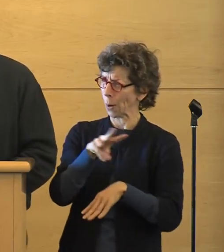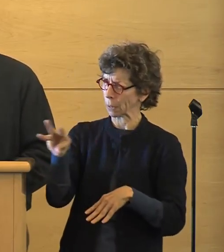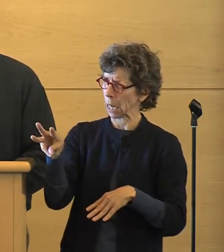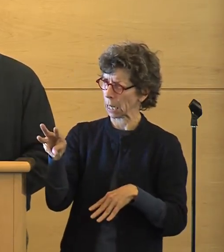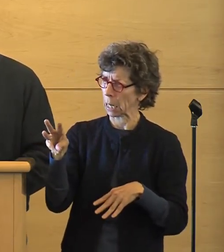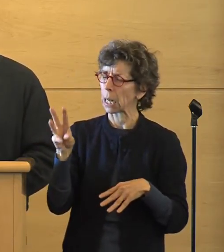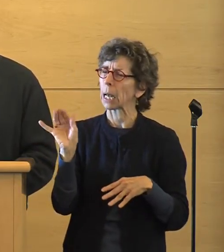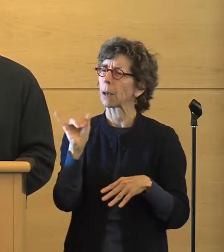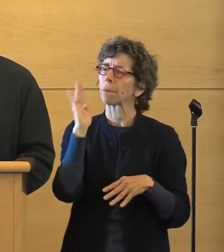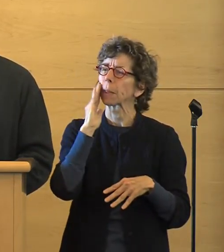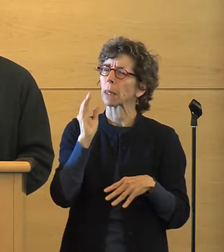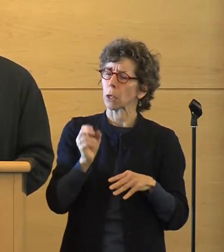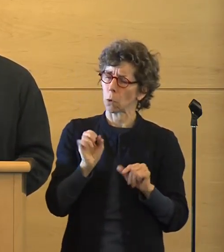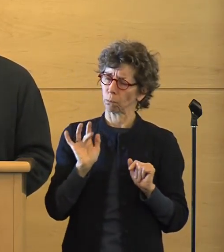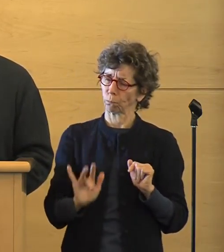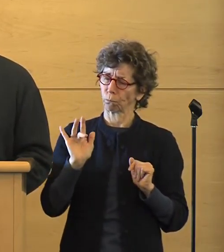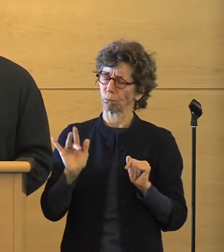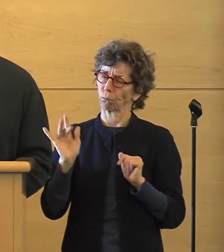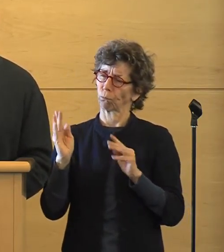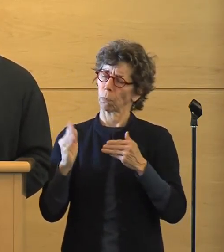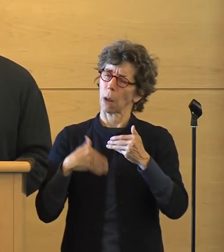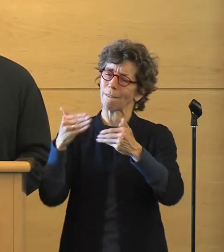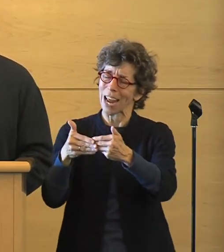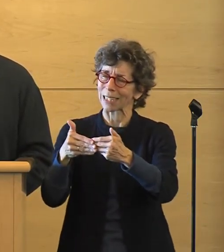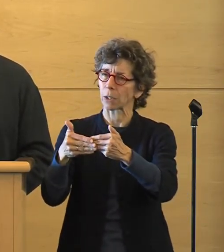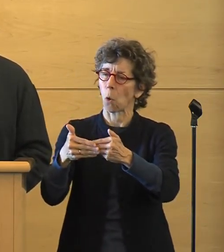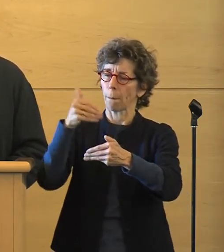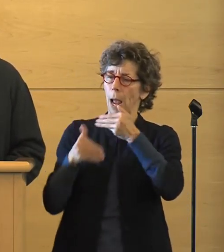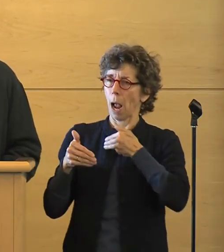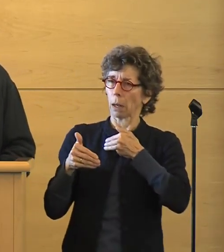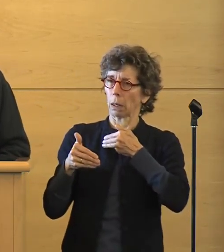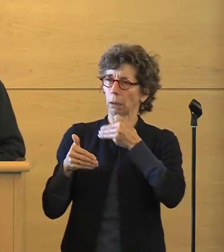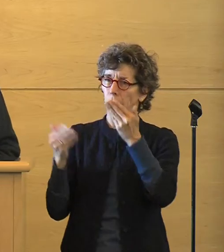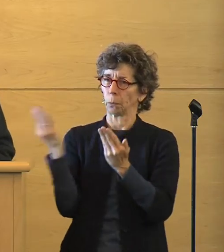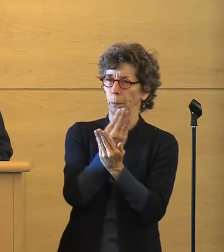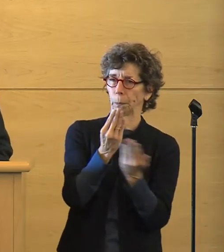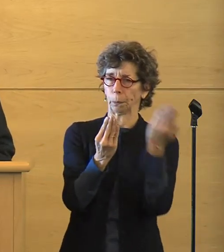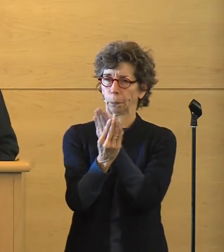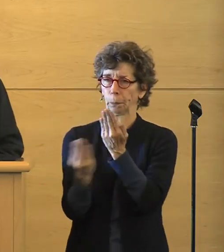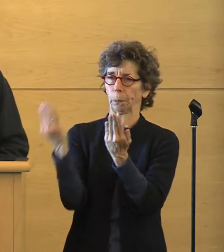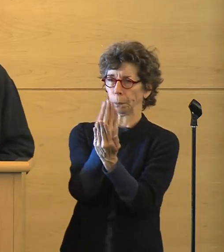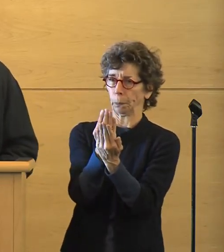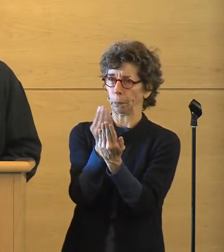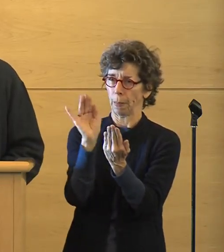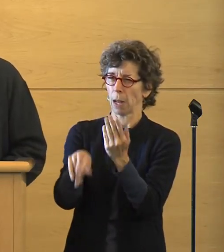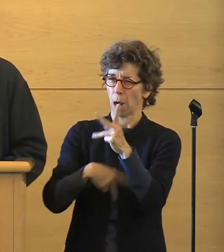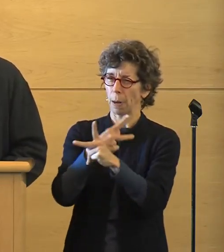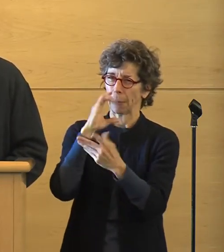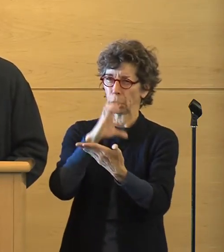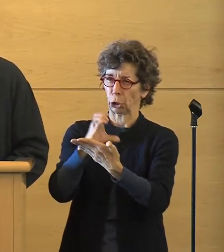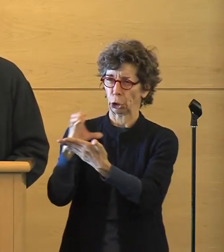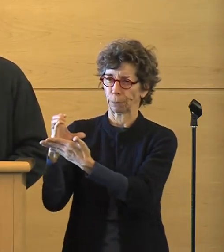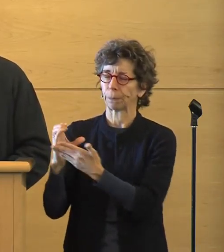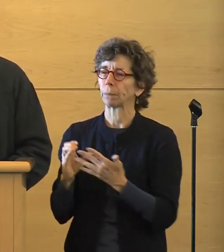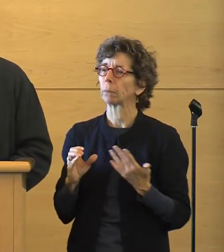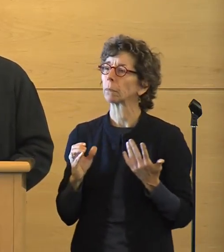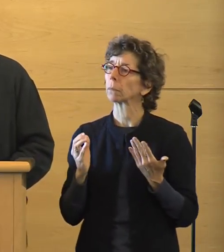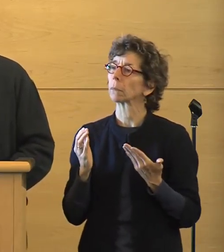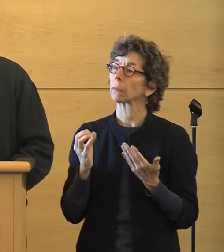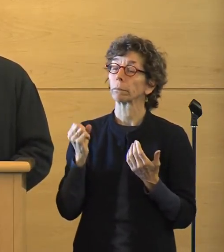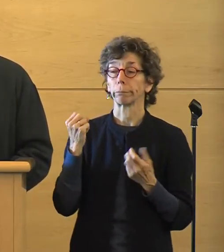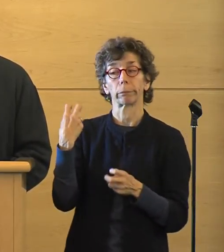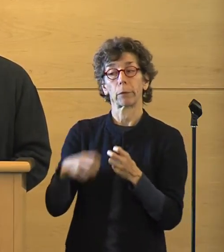a carousel, as we call them. It's like a slideshow. So you've got, you know, multiple moving parts. You see this on a lot of home pages